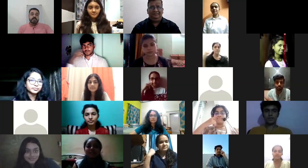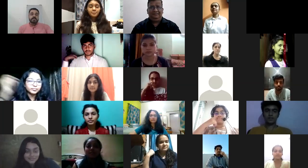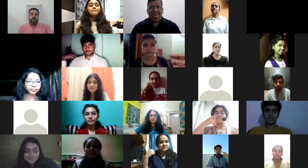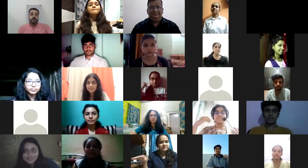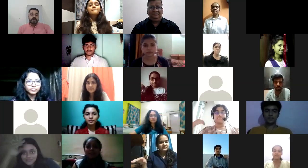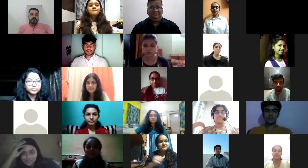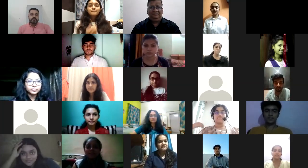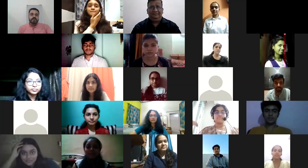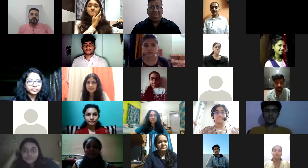Daughter.